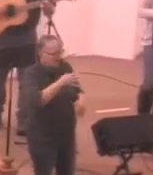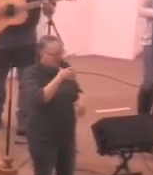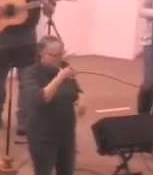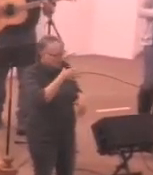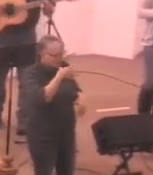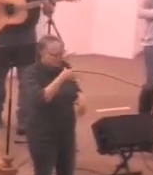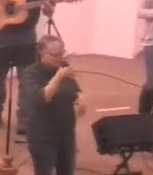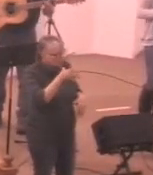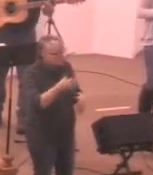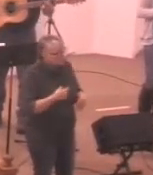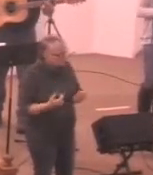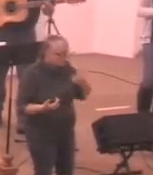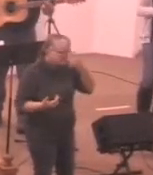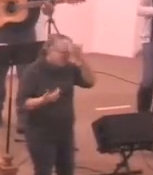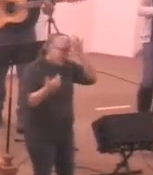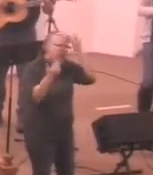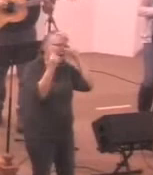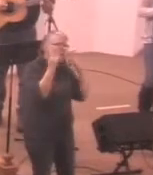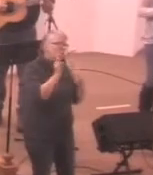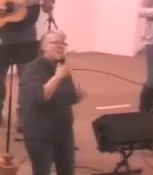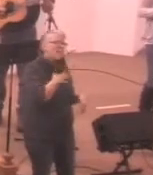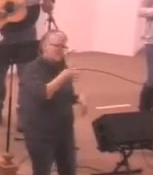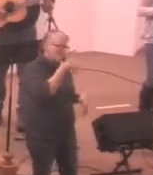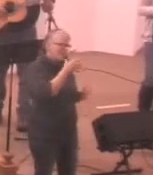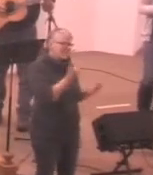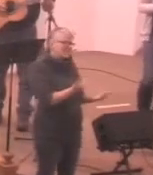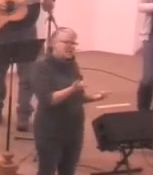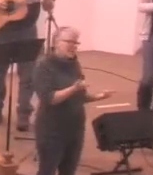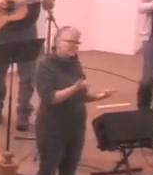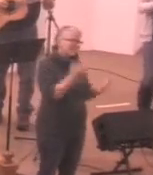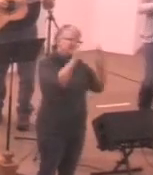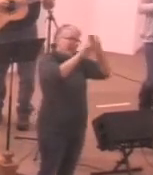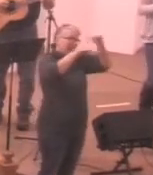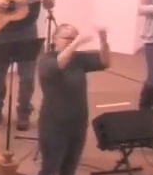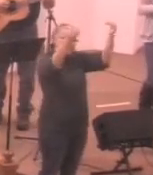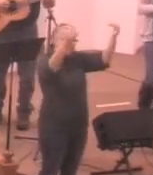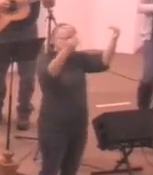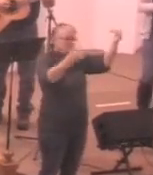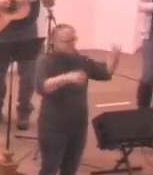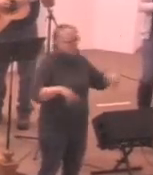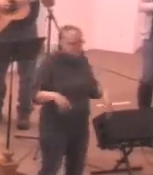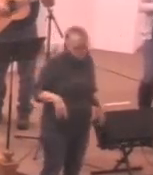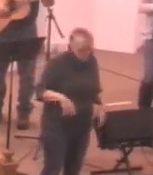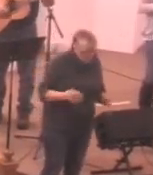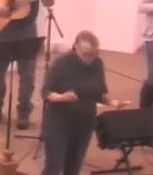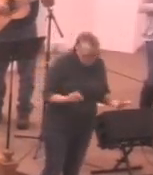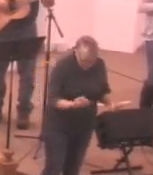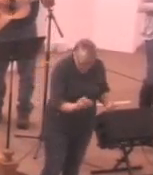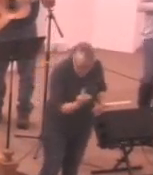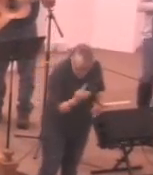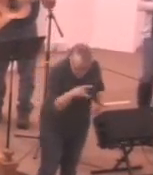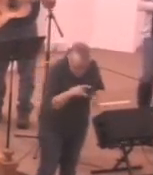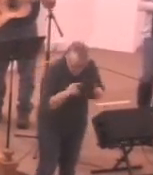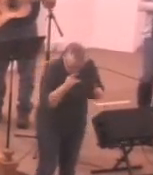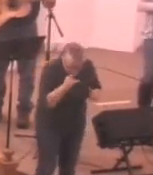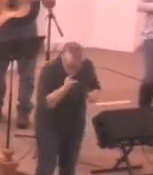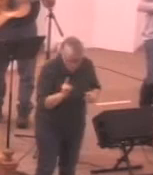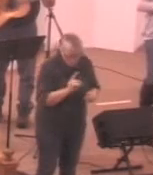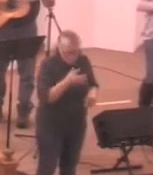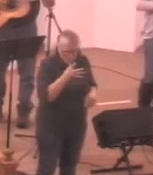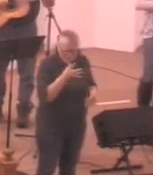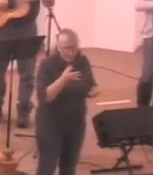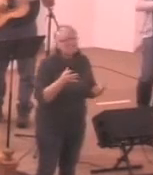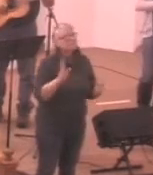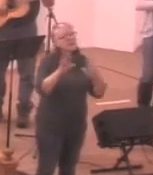Fortunate thing, I know where she's at. She's in heaven. Pastor asked me, where's mama at? And I said, in heaven. Well, she's actually referring